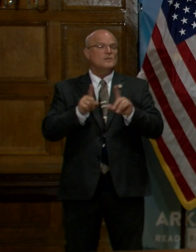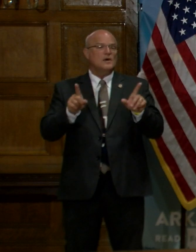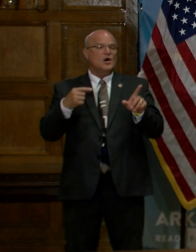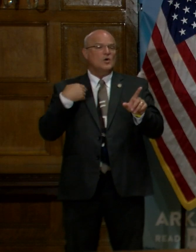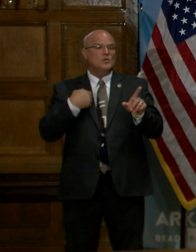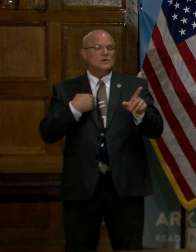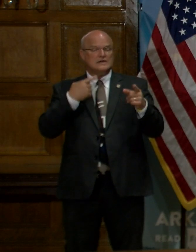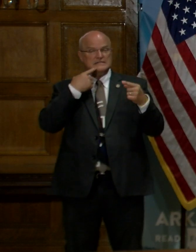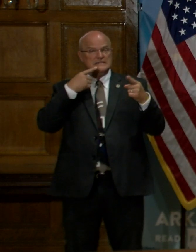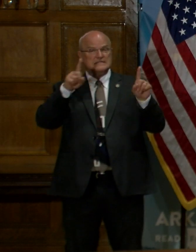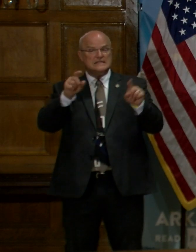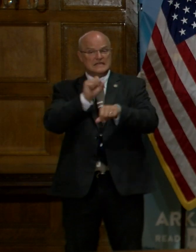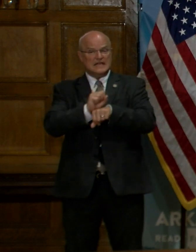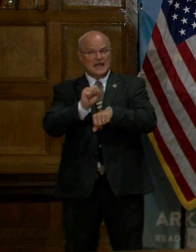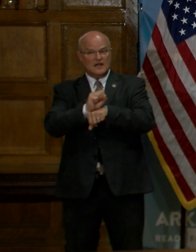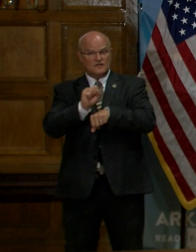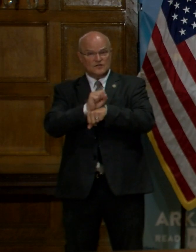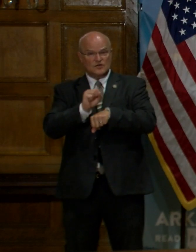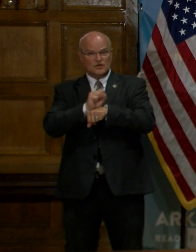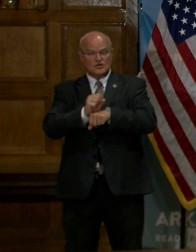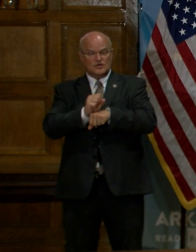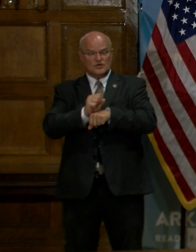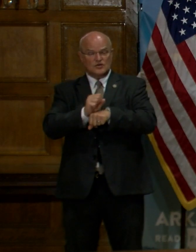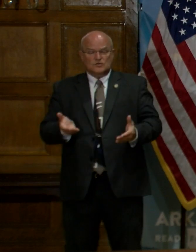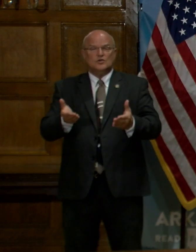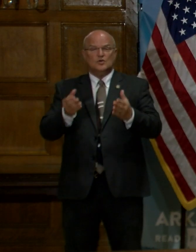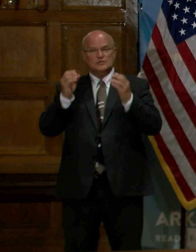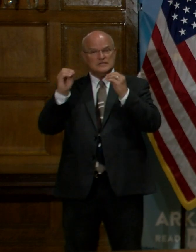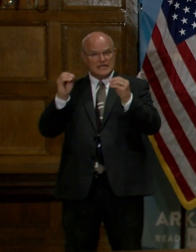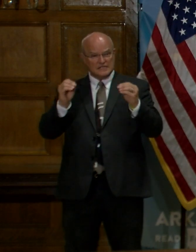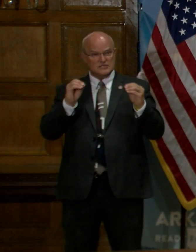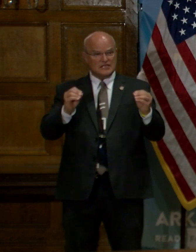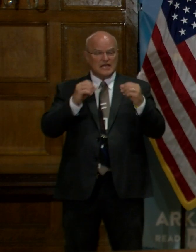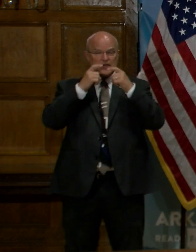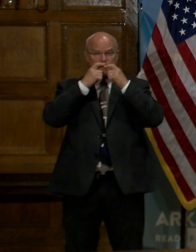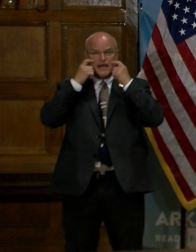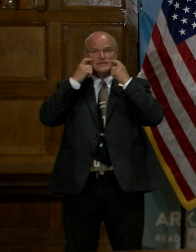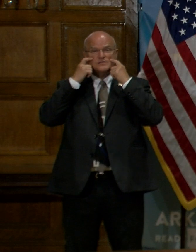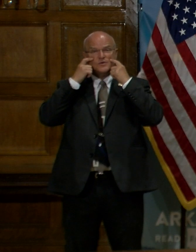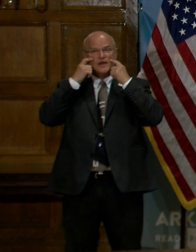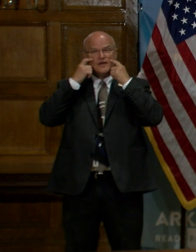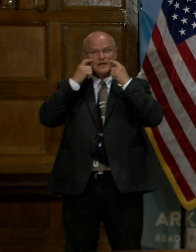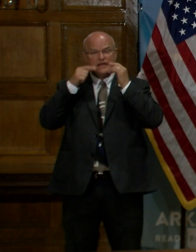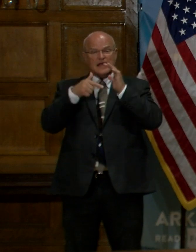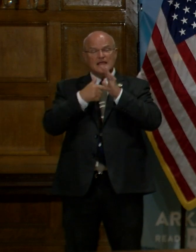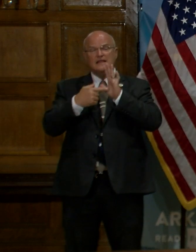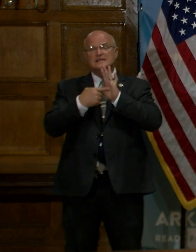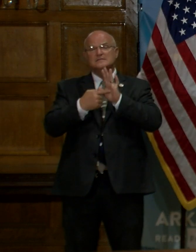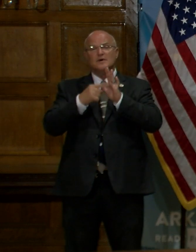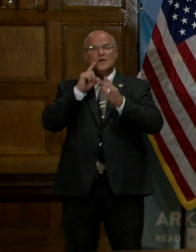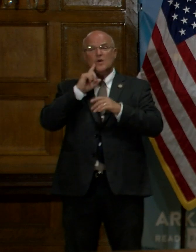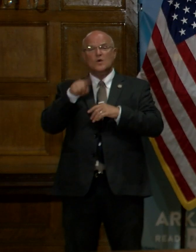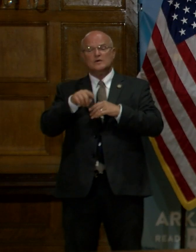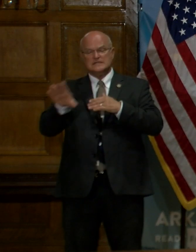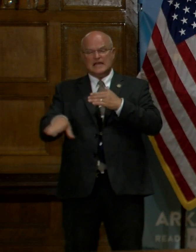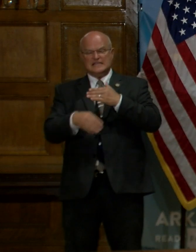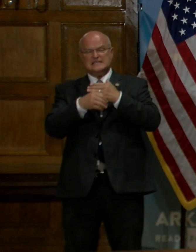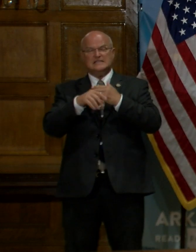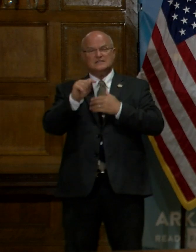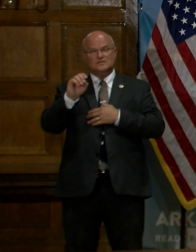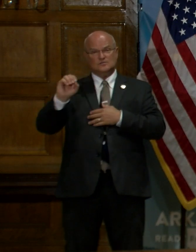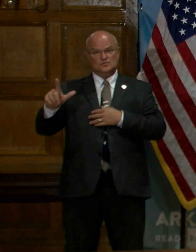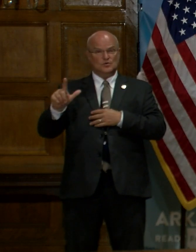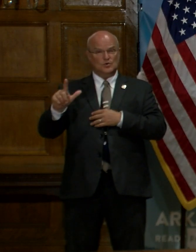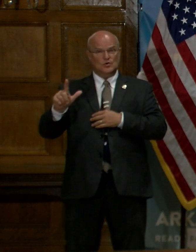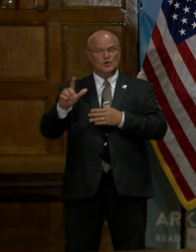we're succeeding in our effort to encourage and educate on mask wearing. This model ordinance is an additional